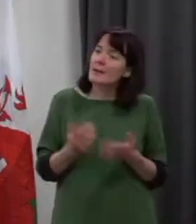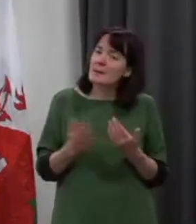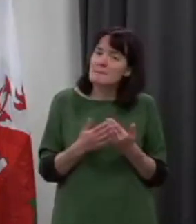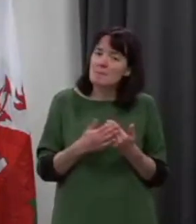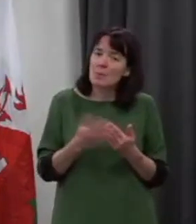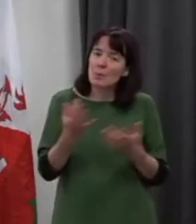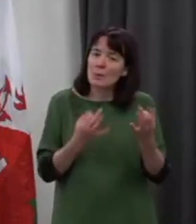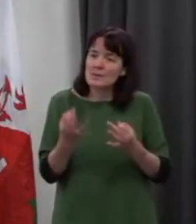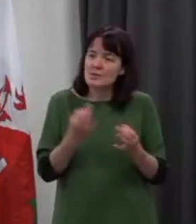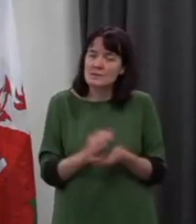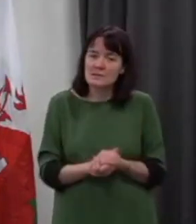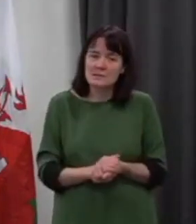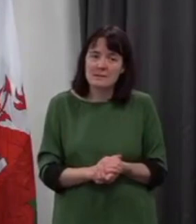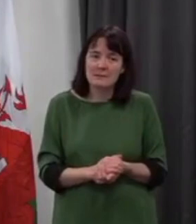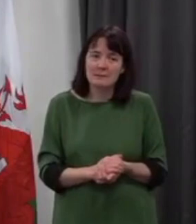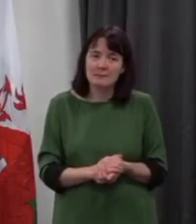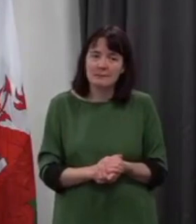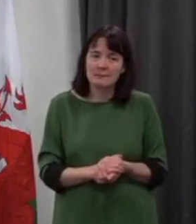questions?